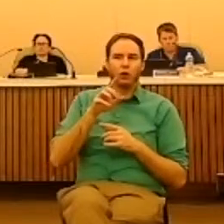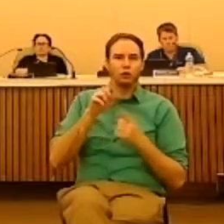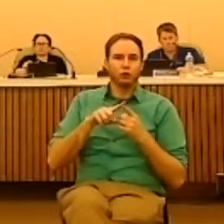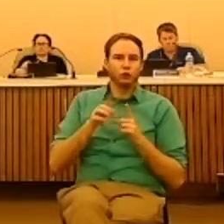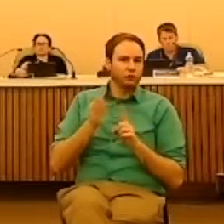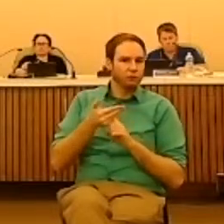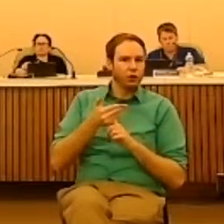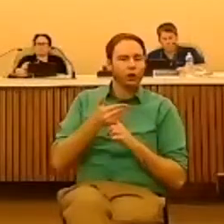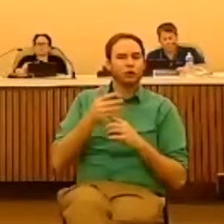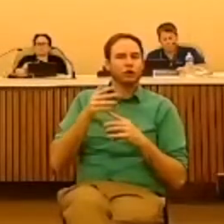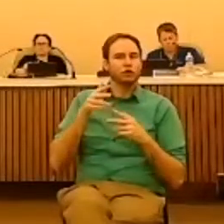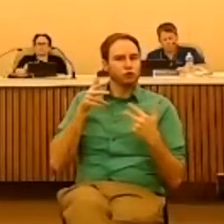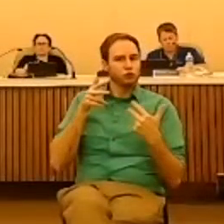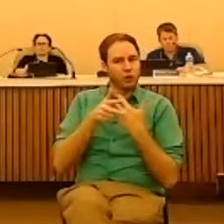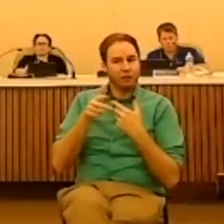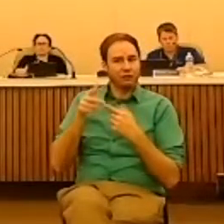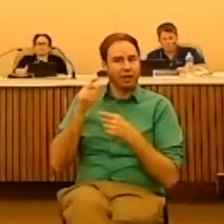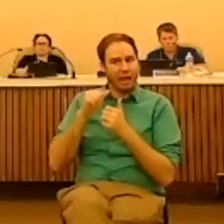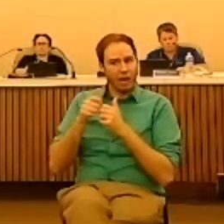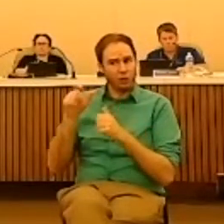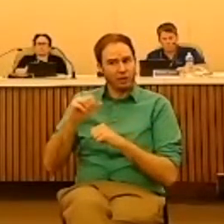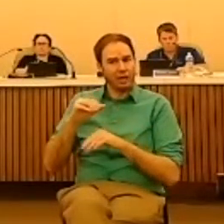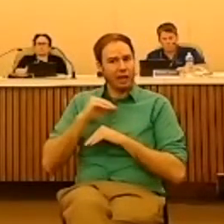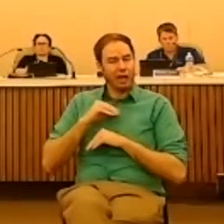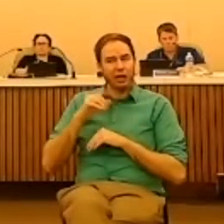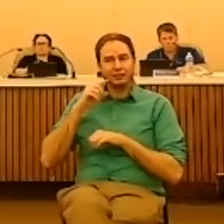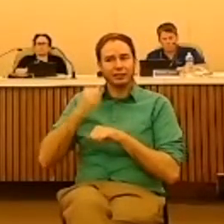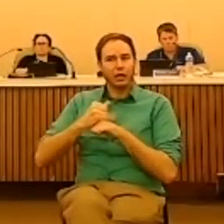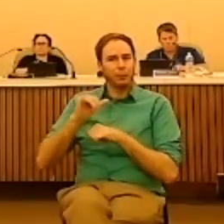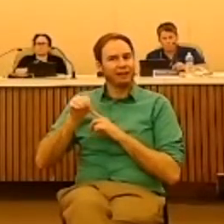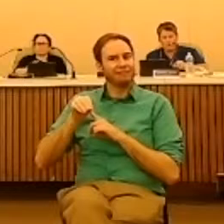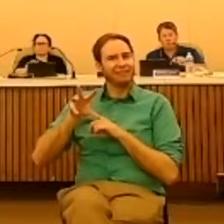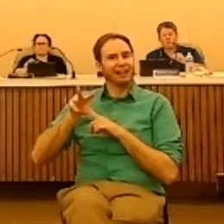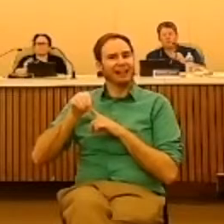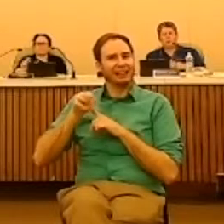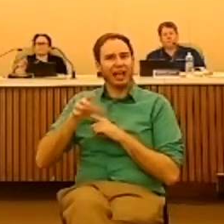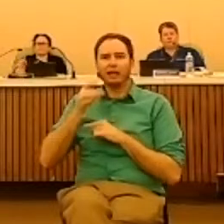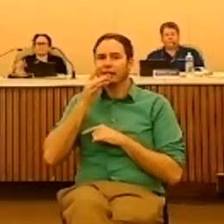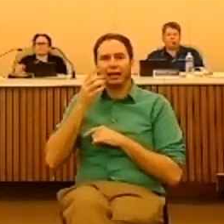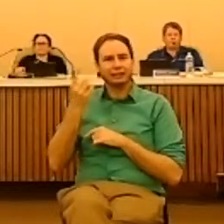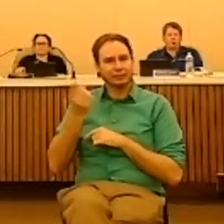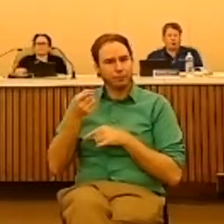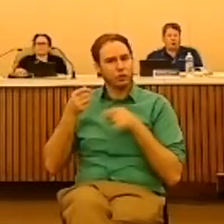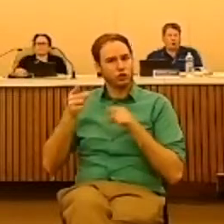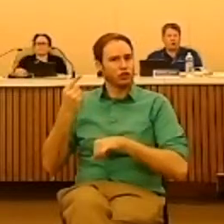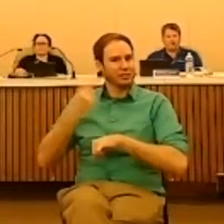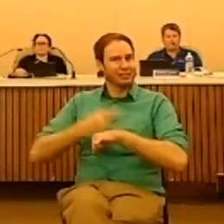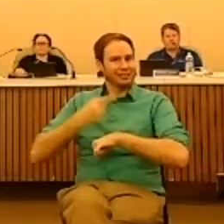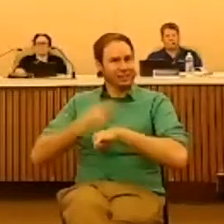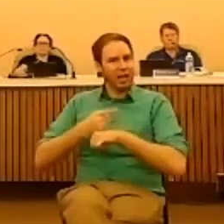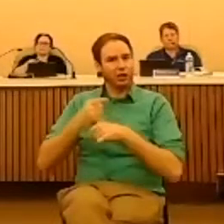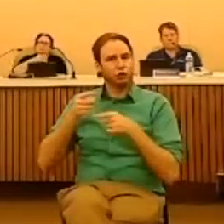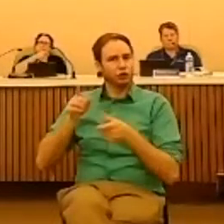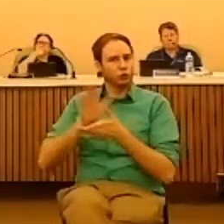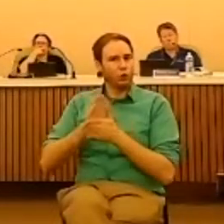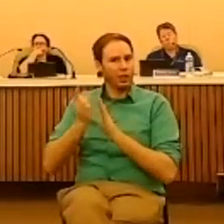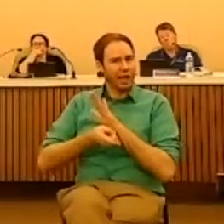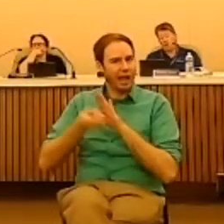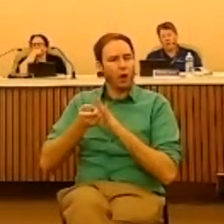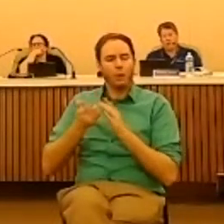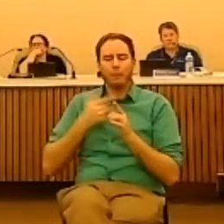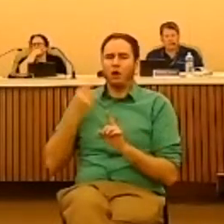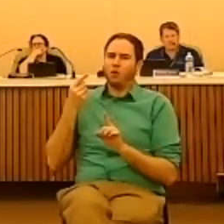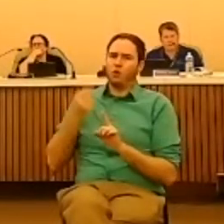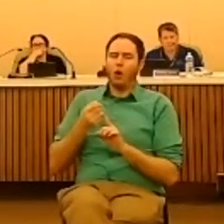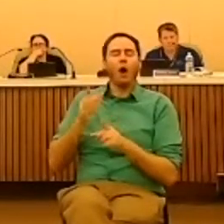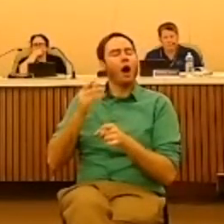meet them halfway as far as they put one in and it's a flashing light during the day and during school out? Like, the main issue